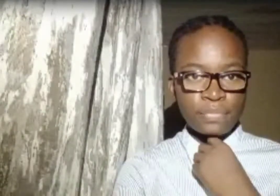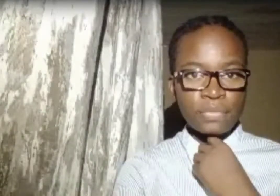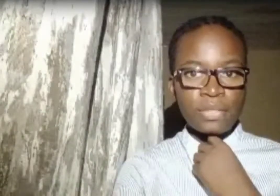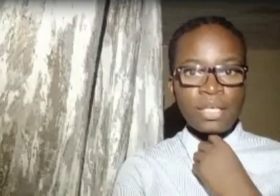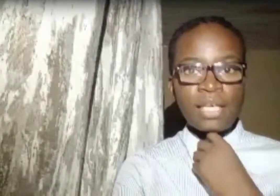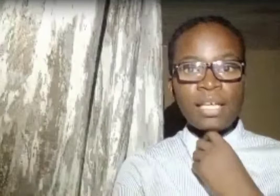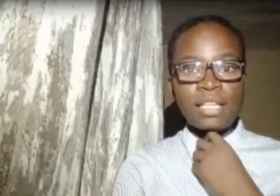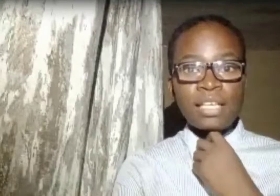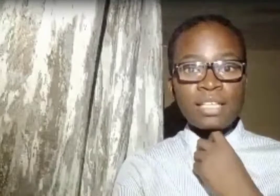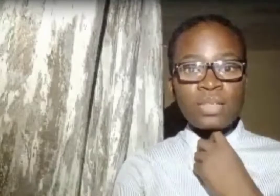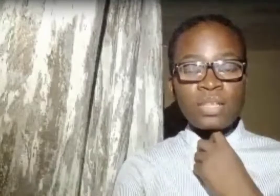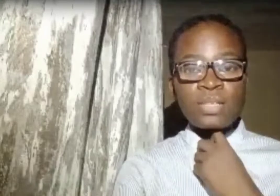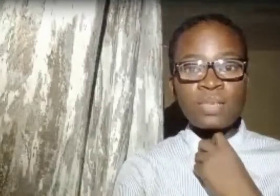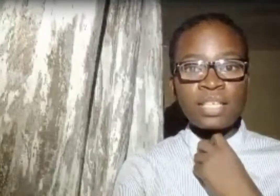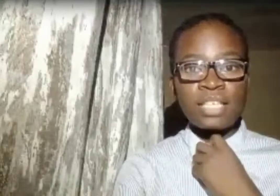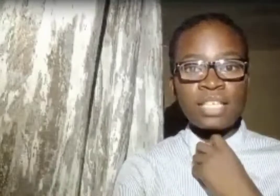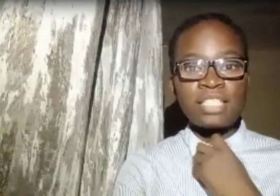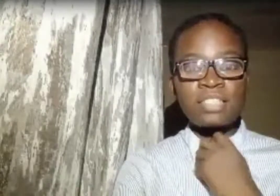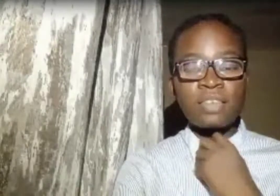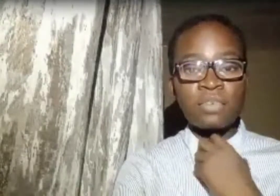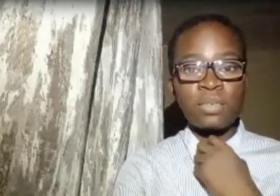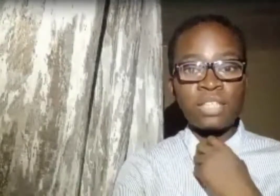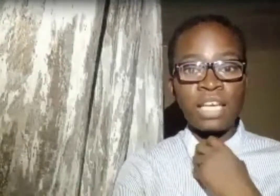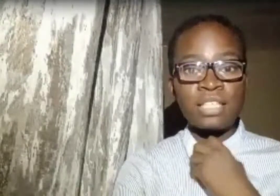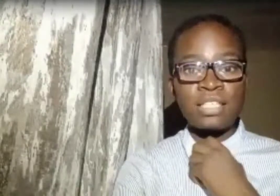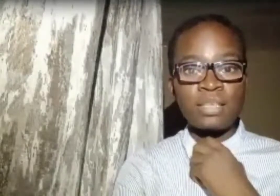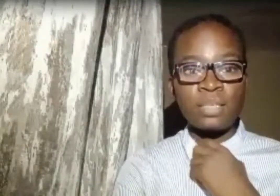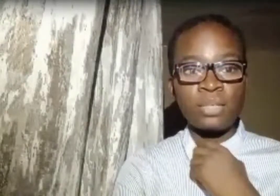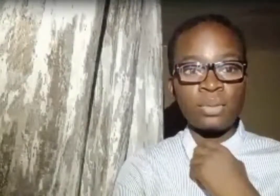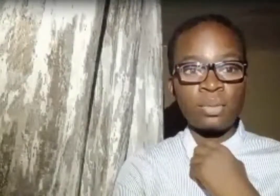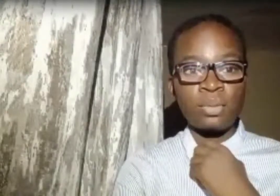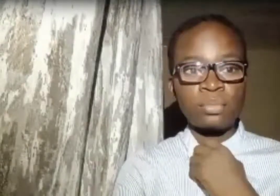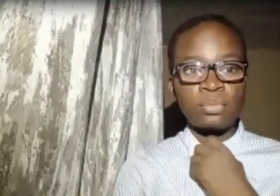I think it's going to be a challenge if everyone can't see me, you know.